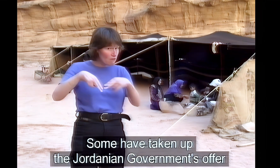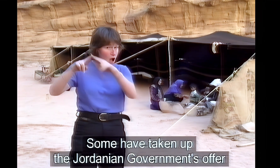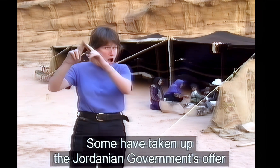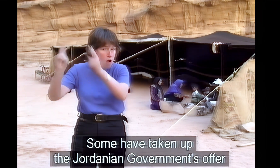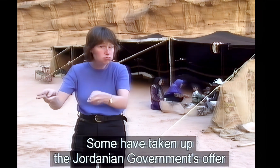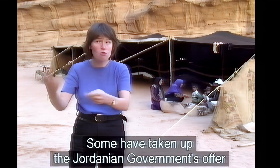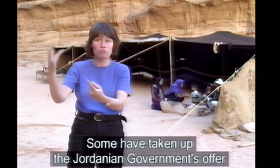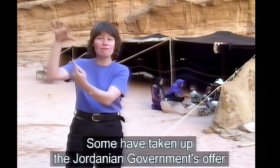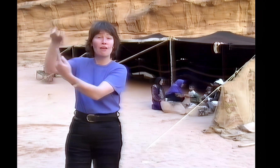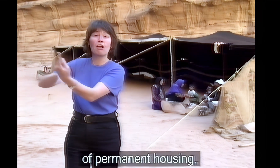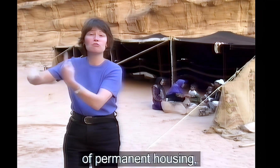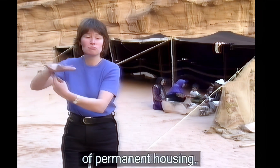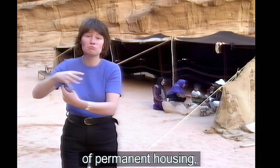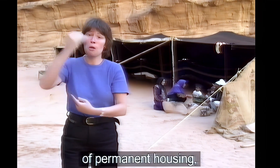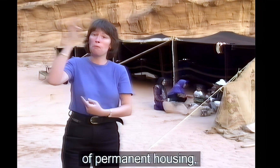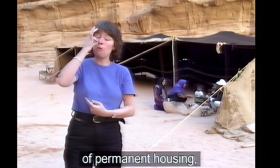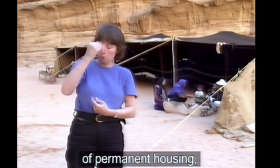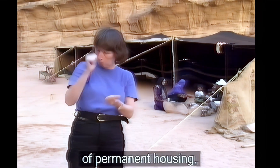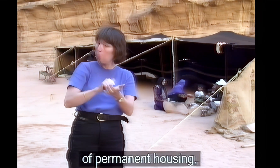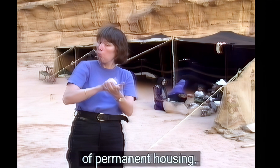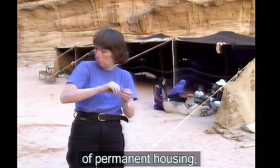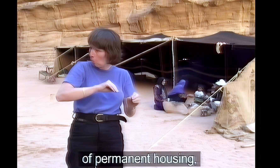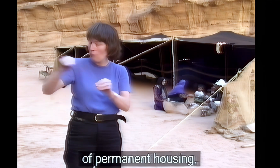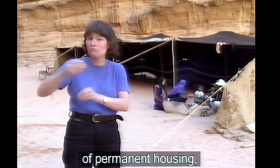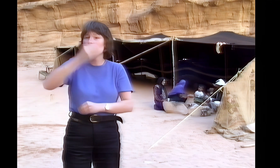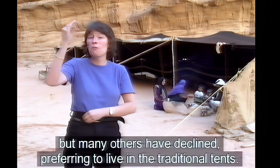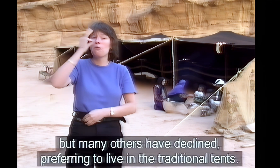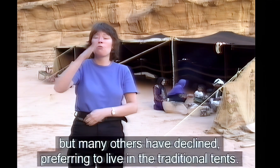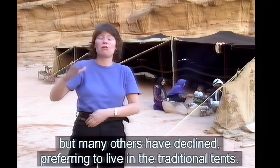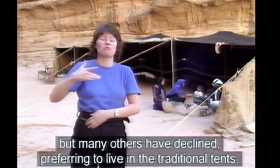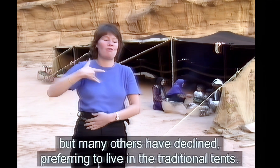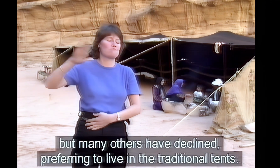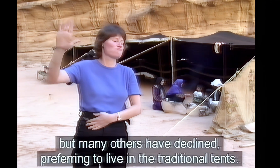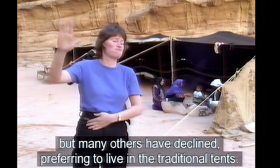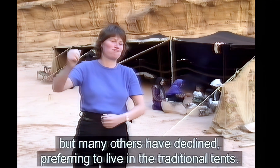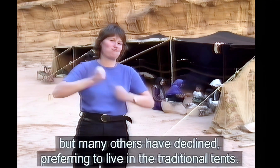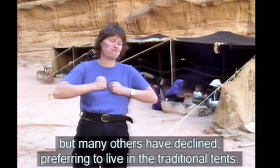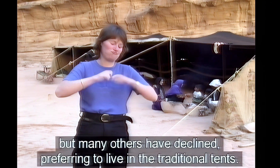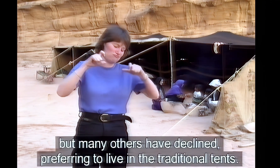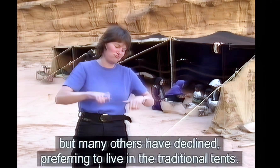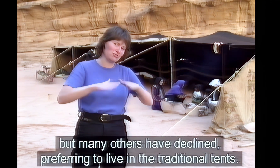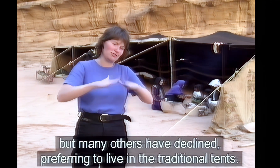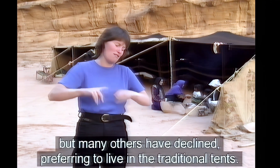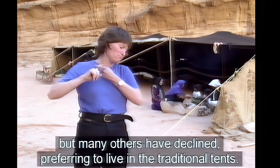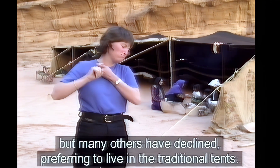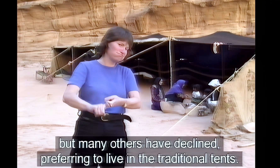government's offer of permanent housing, but many others have declined, preferring to live in the traditional tents.